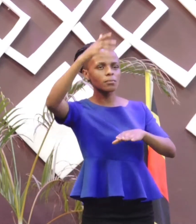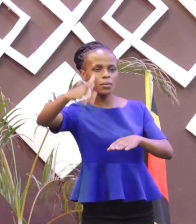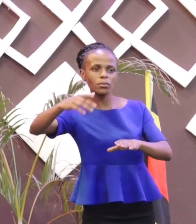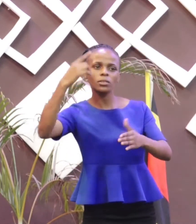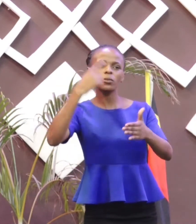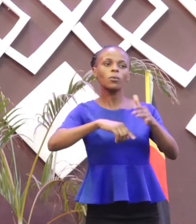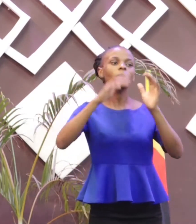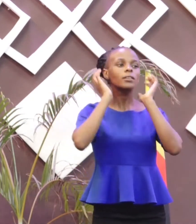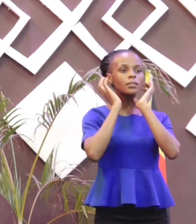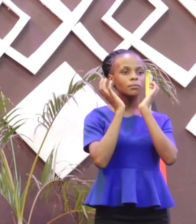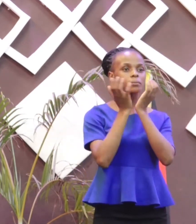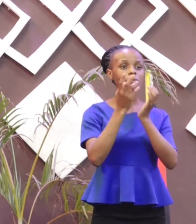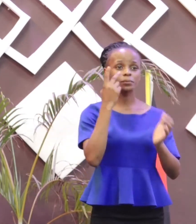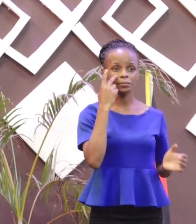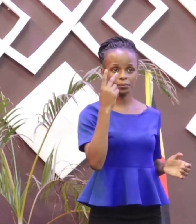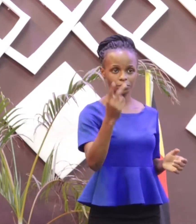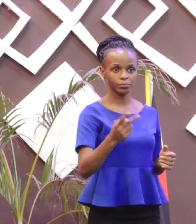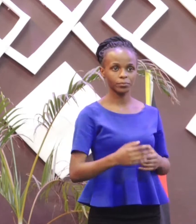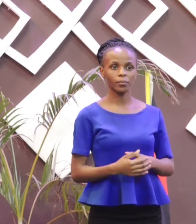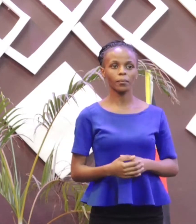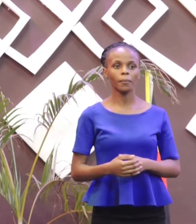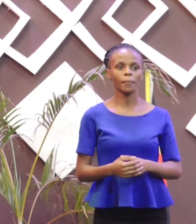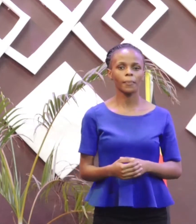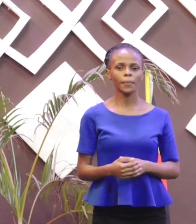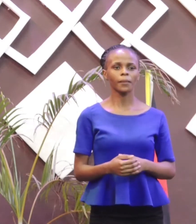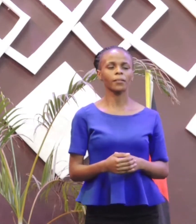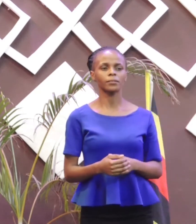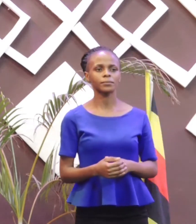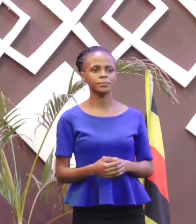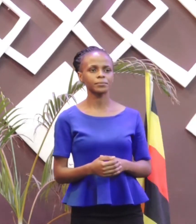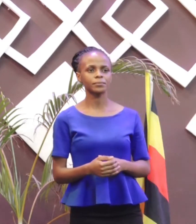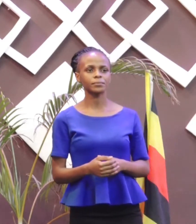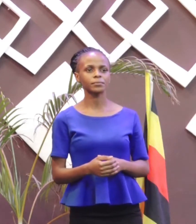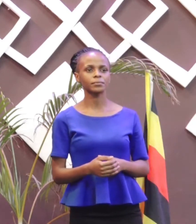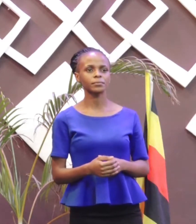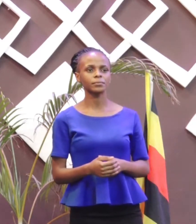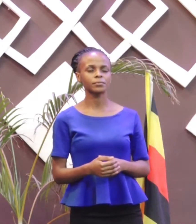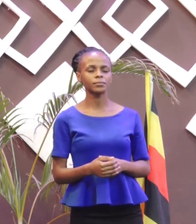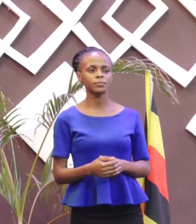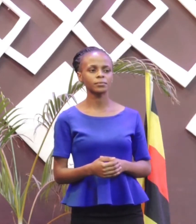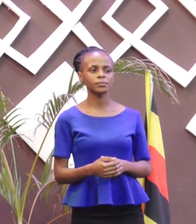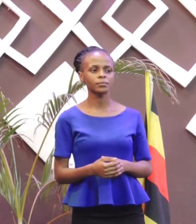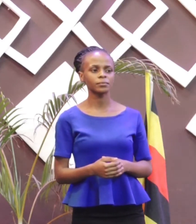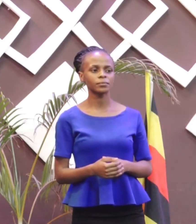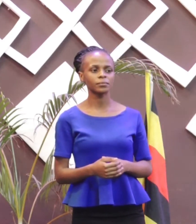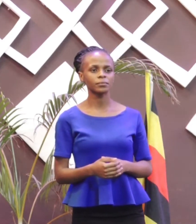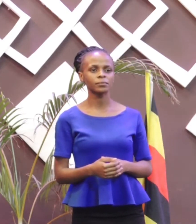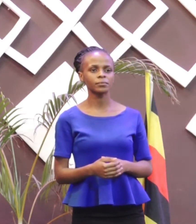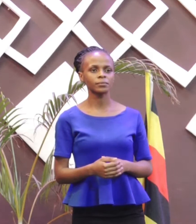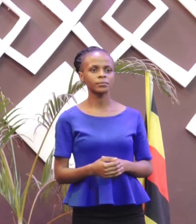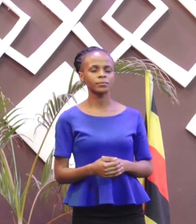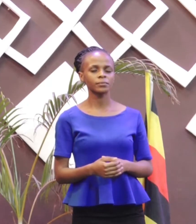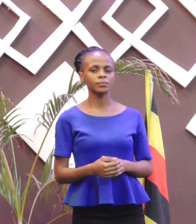bachikola batya okusobola okweyongera iyo ne missioni chokanga tebaliyo Katonda nga ayogera ne Musa gwe badira mu